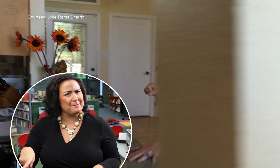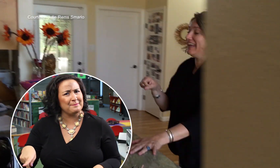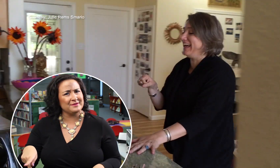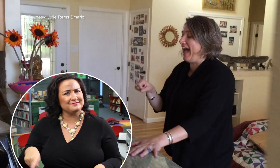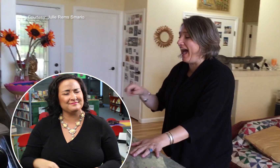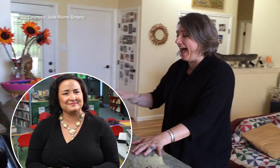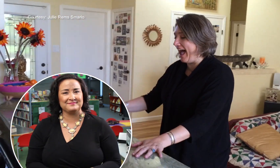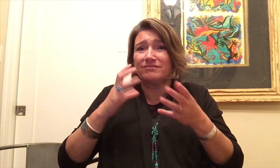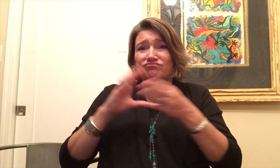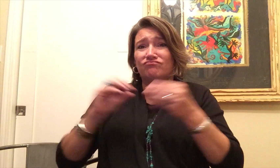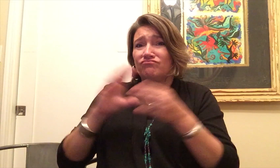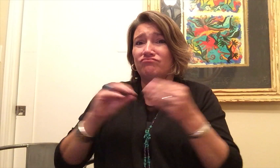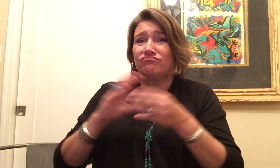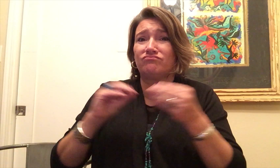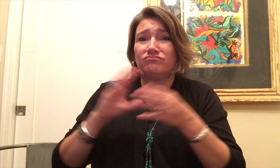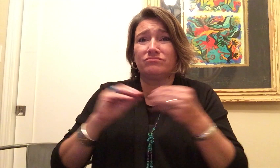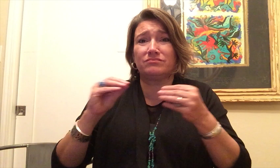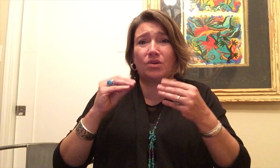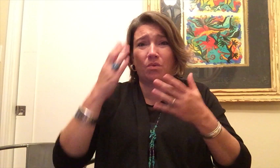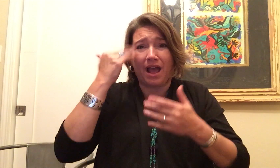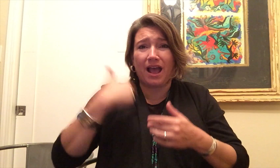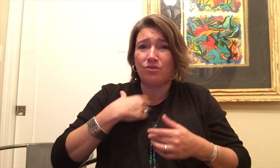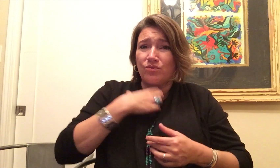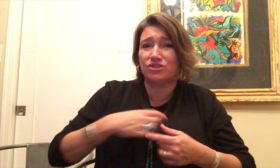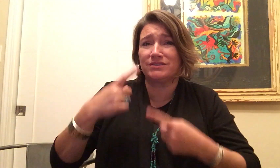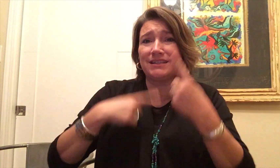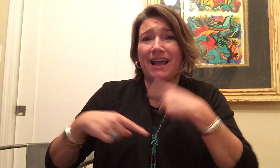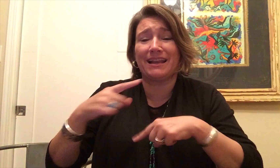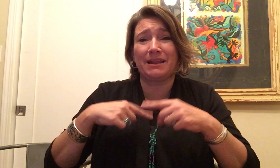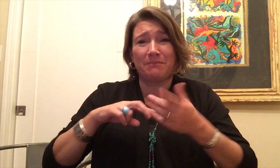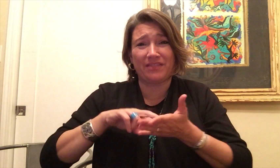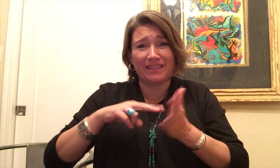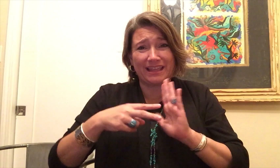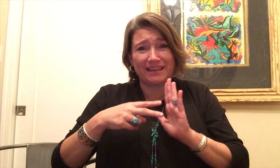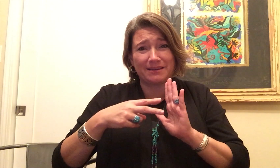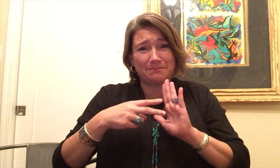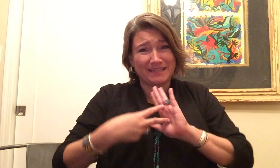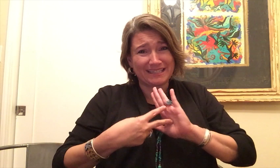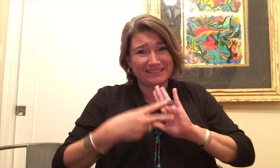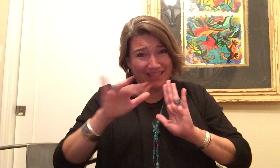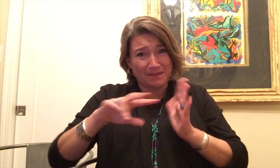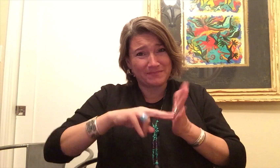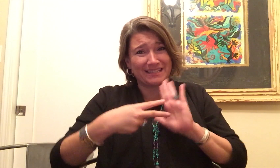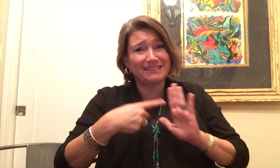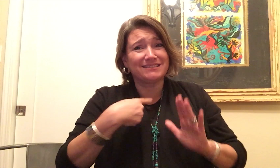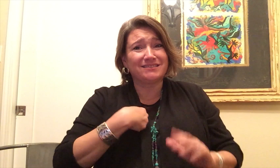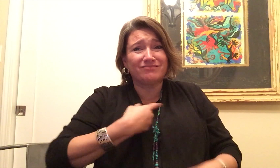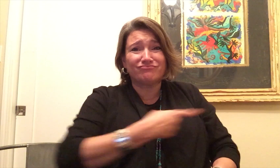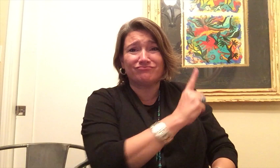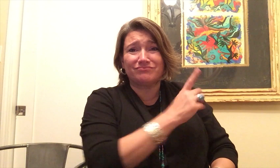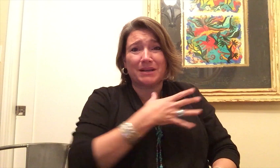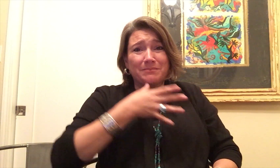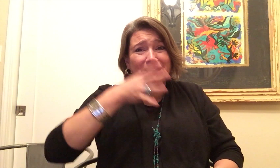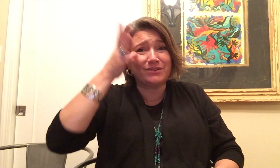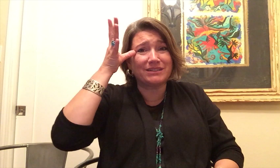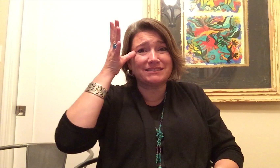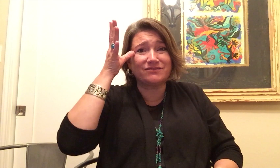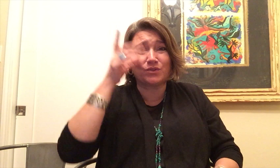up. Sometimes I want to spread that message of why I wish I grew up with ASL. But does that mean that I'll offend